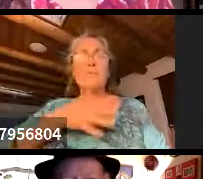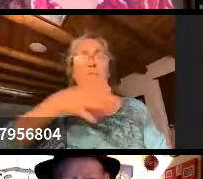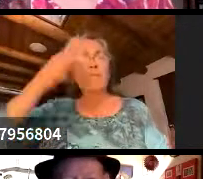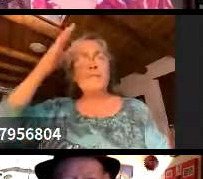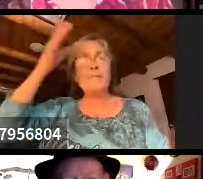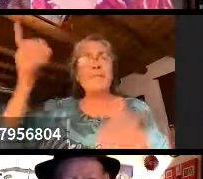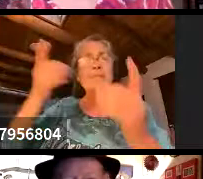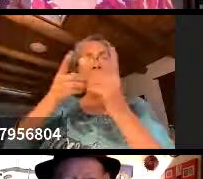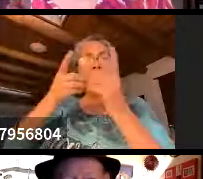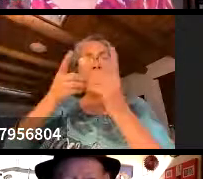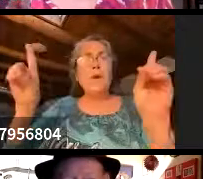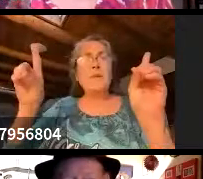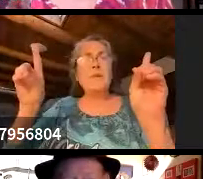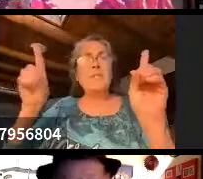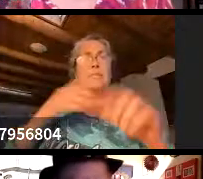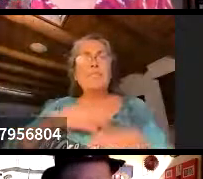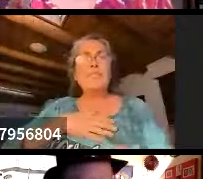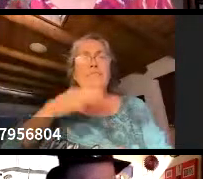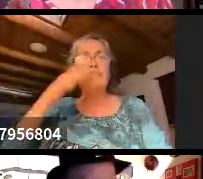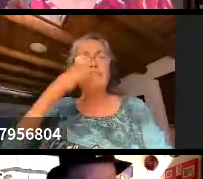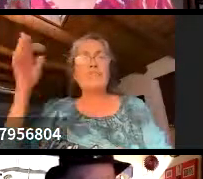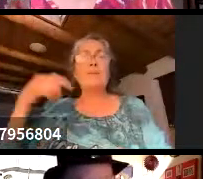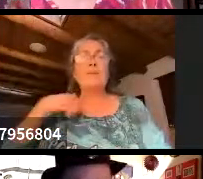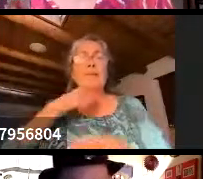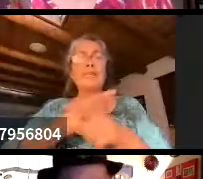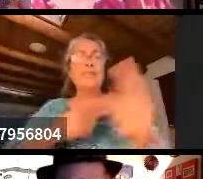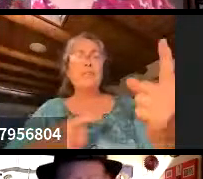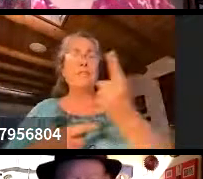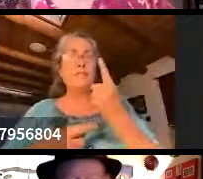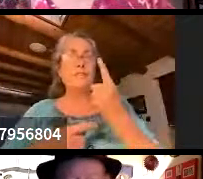My mother and